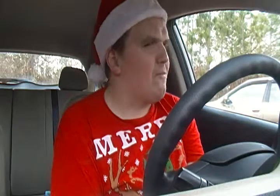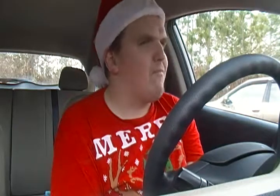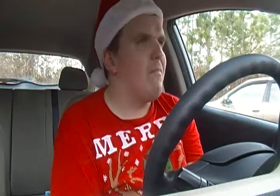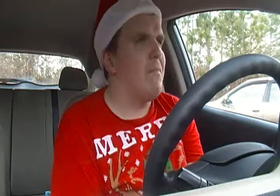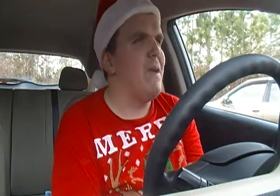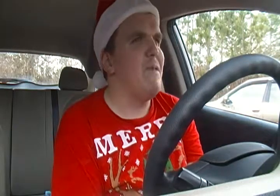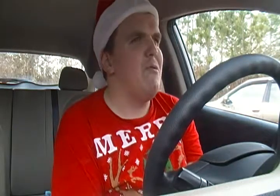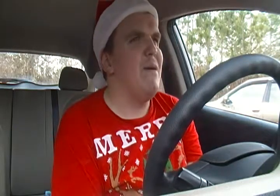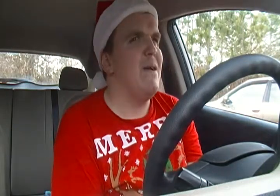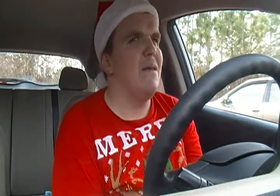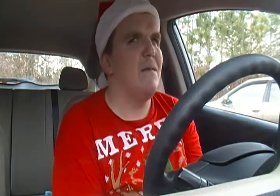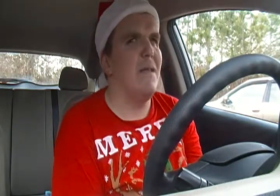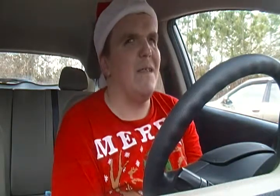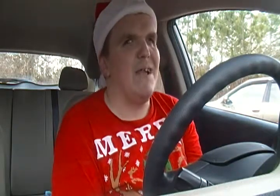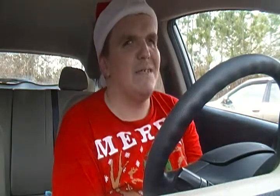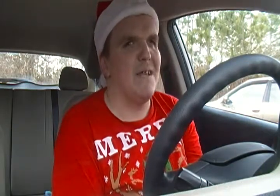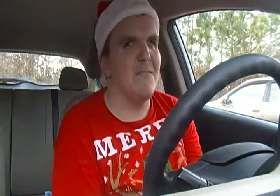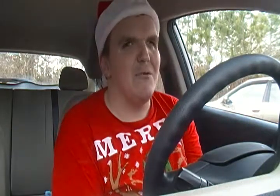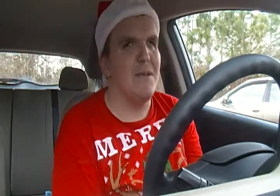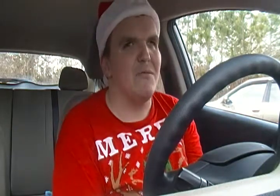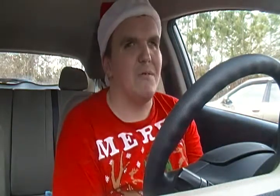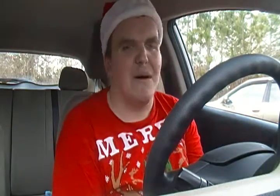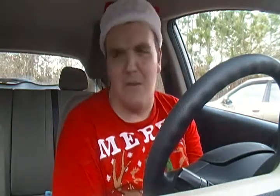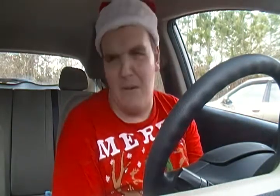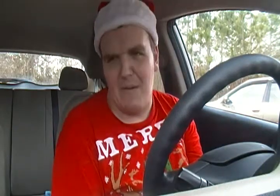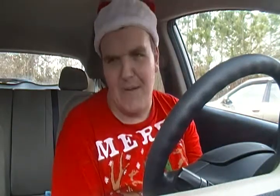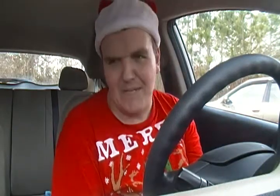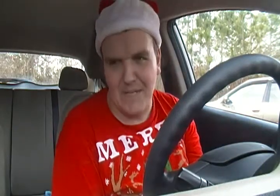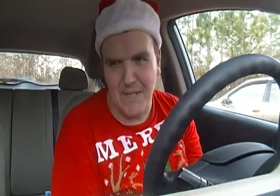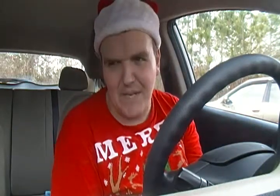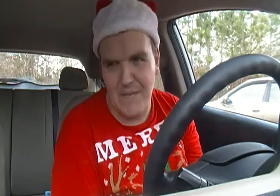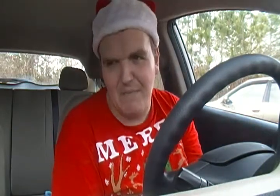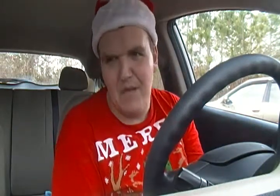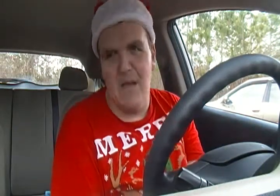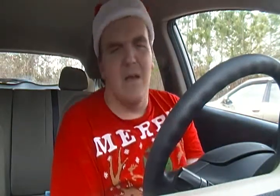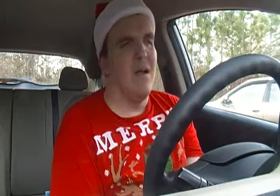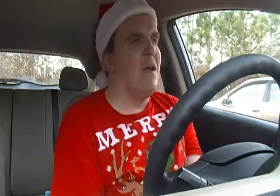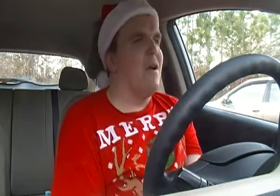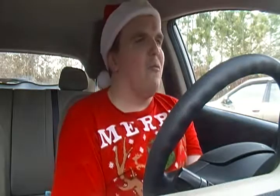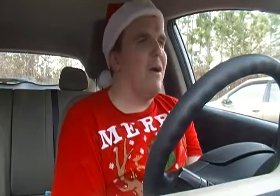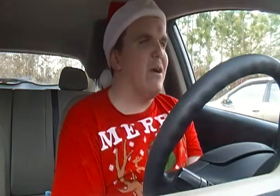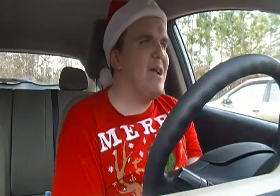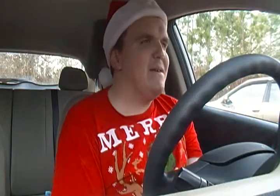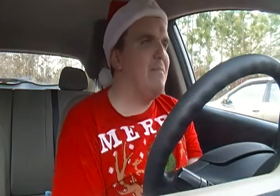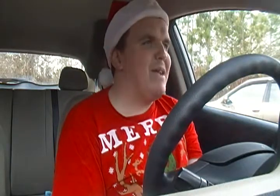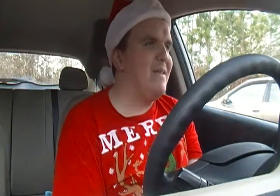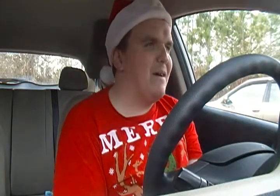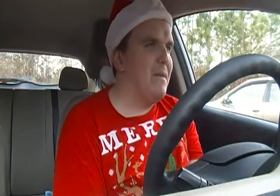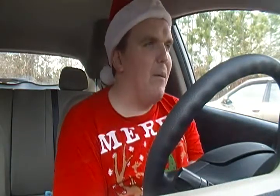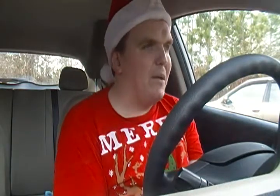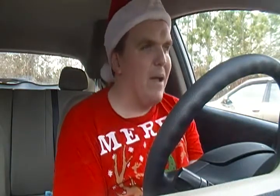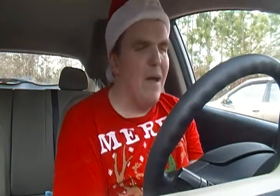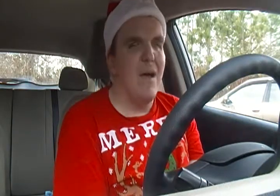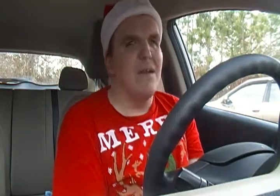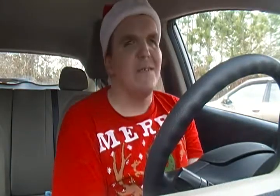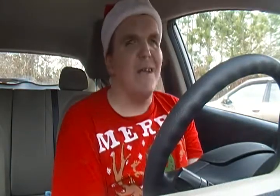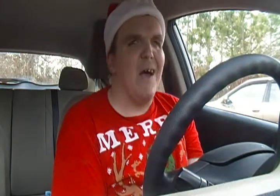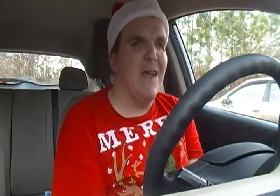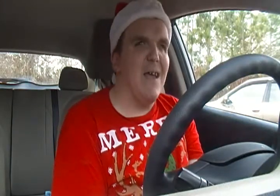then the movie then the next scene of the movie is one of my other favorite classic scenes where he beats up the bully scott